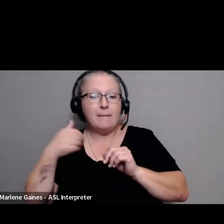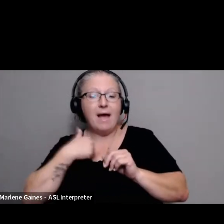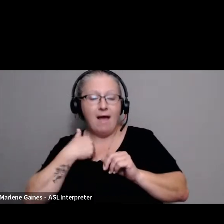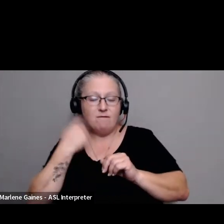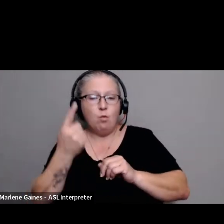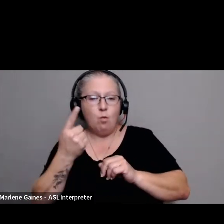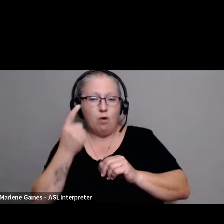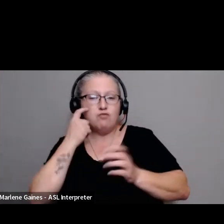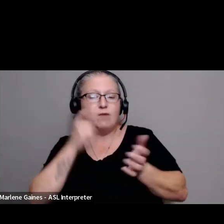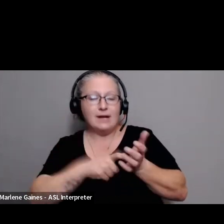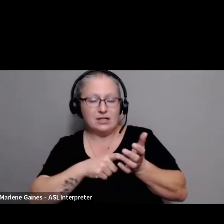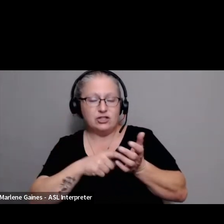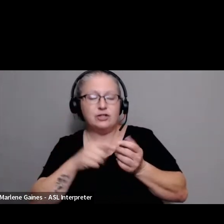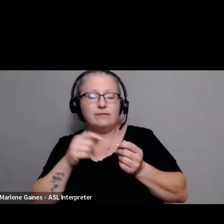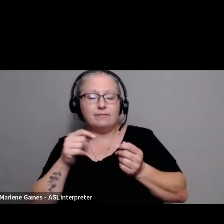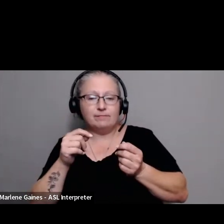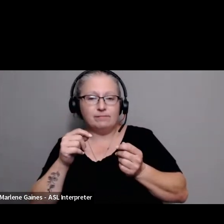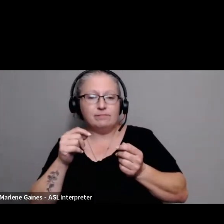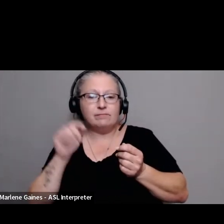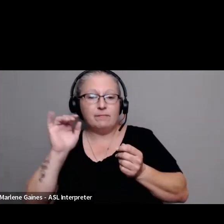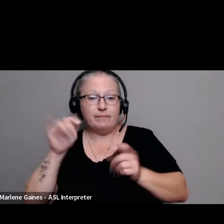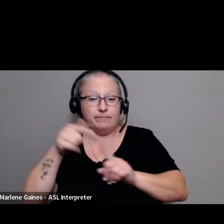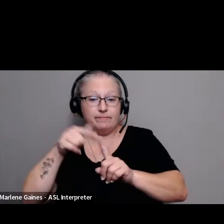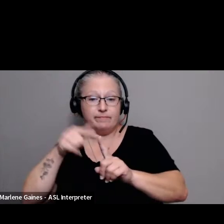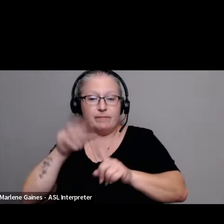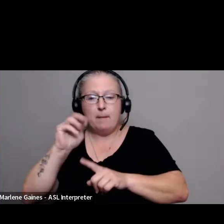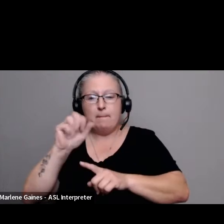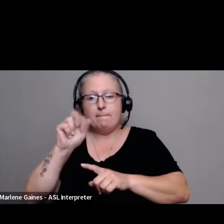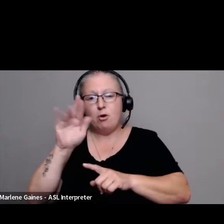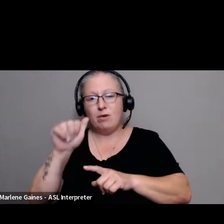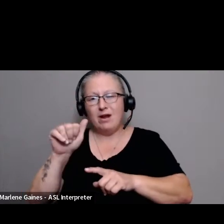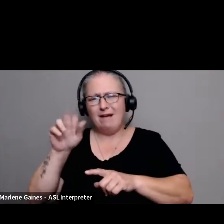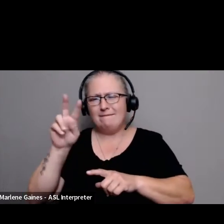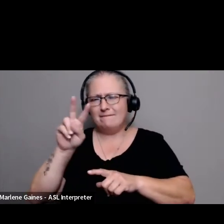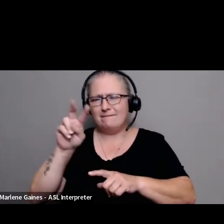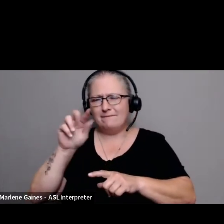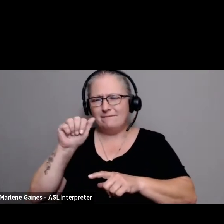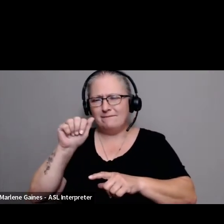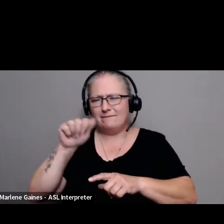one recognition, and that would be Maria Valle,